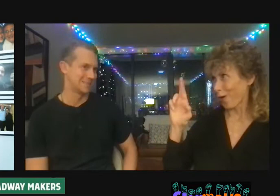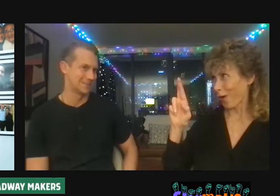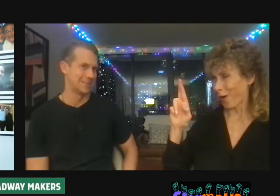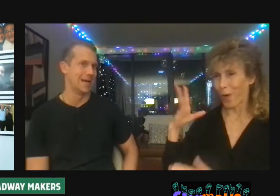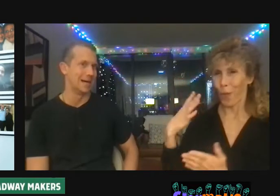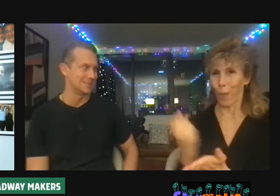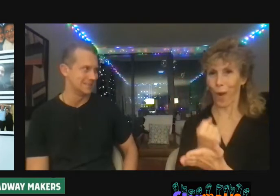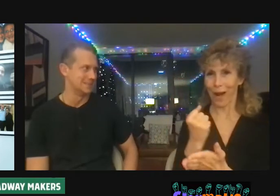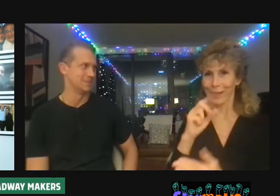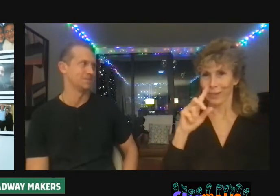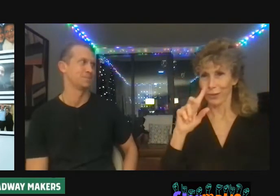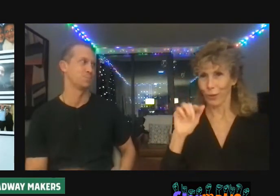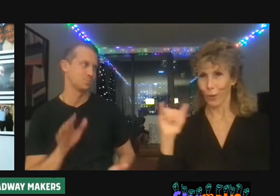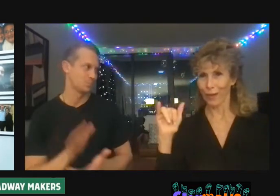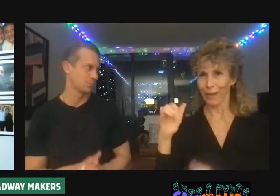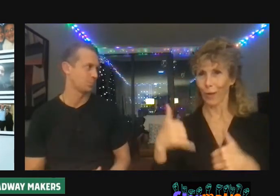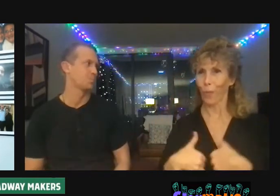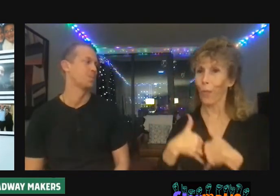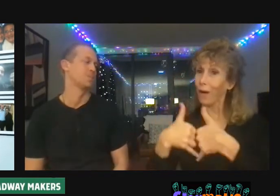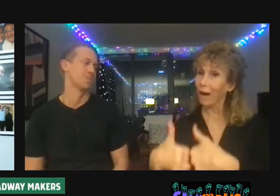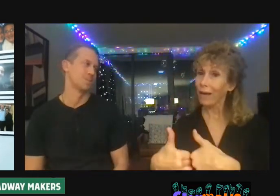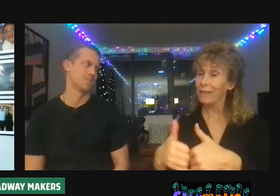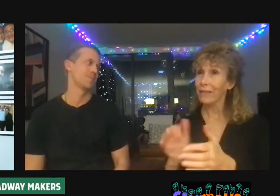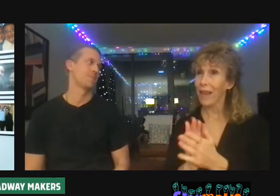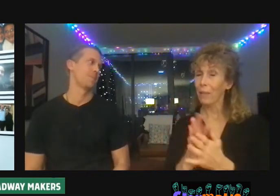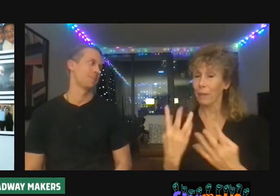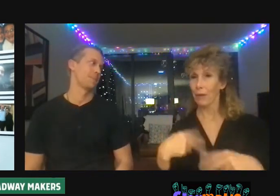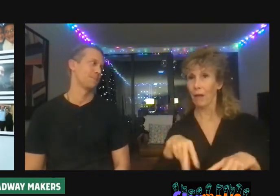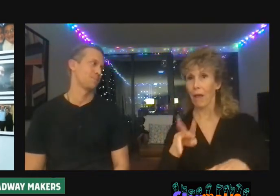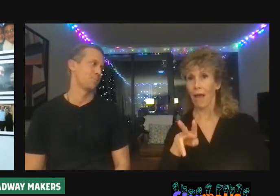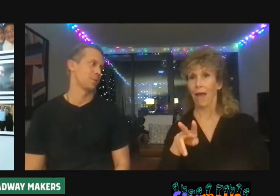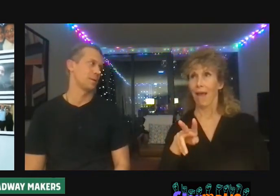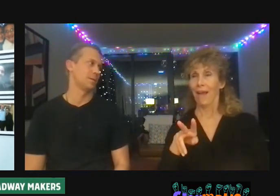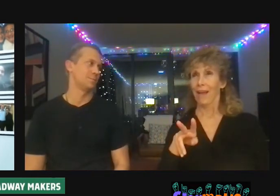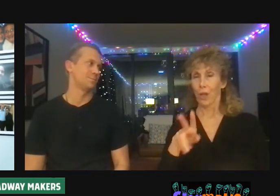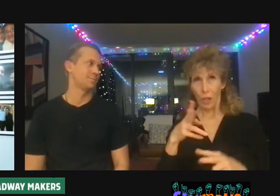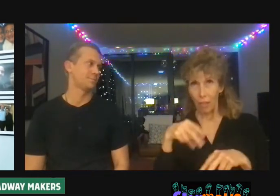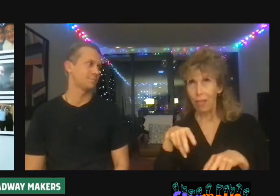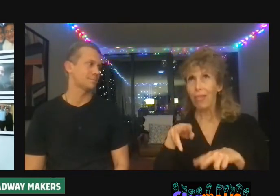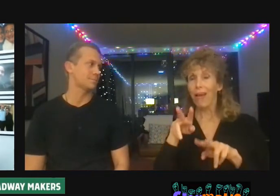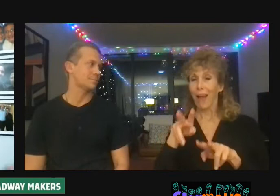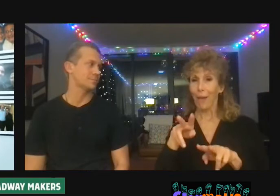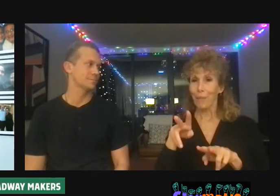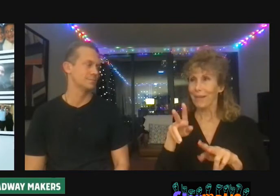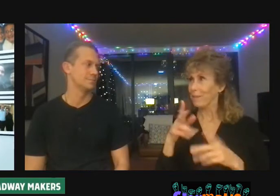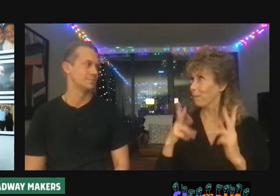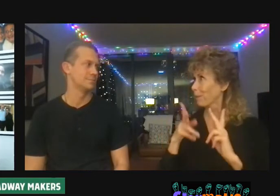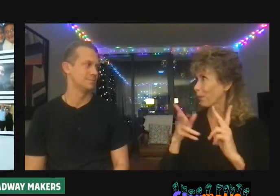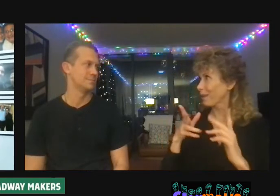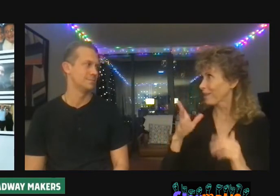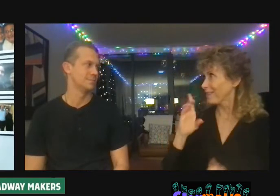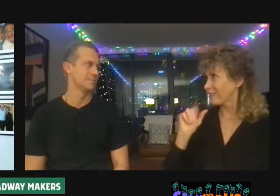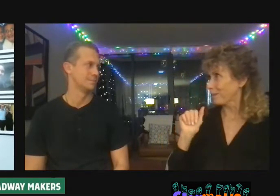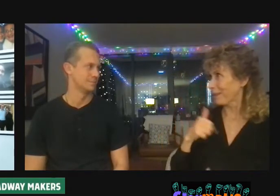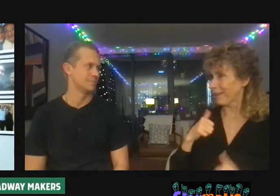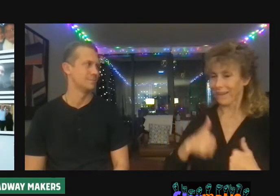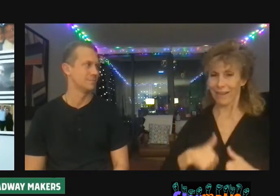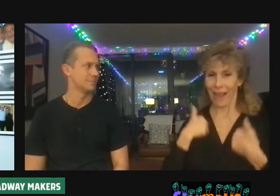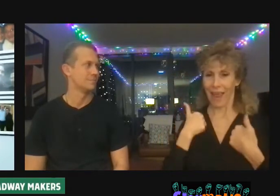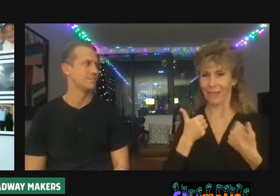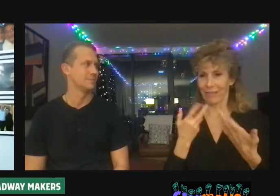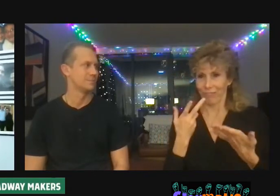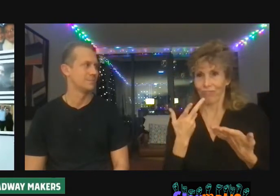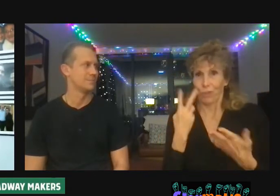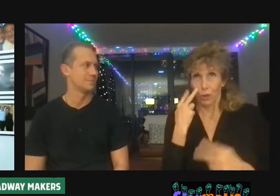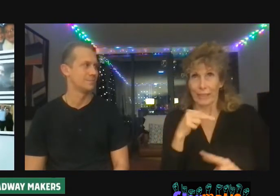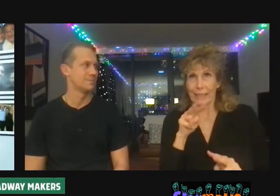a moment for people living with disabilities. So I'm hoping that we move forward from there.